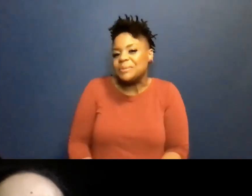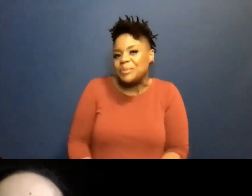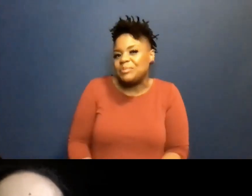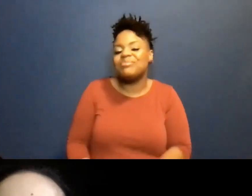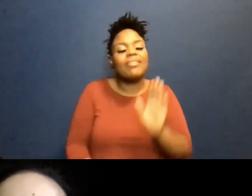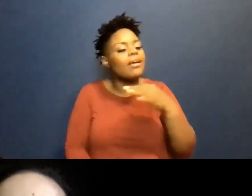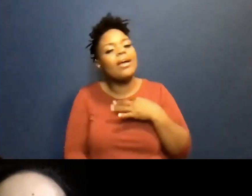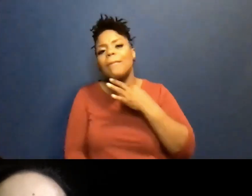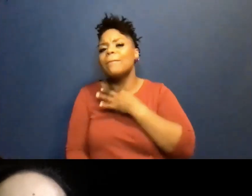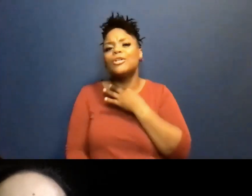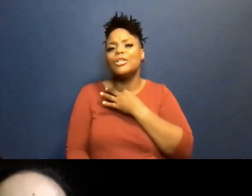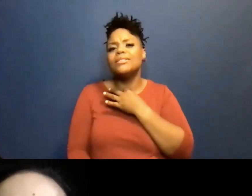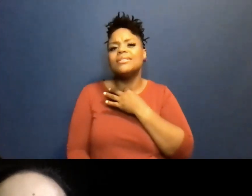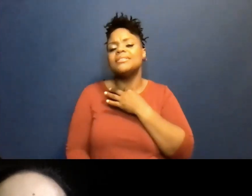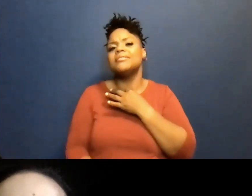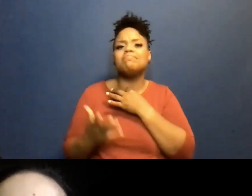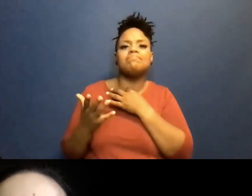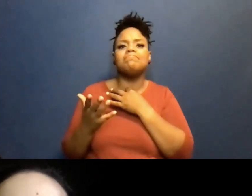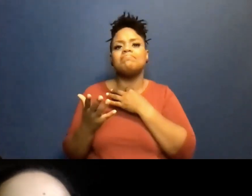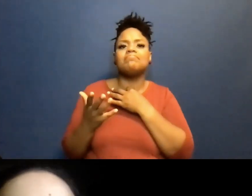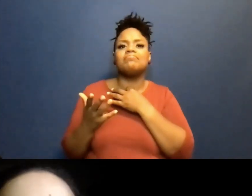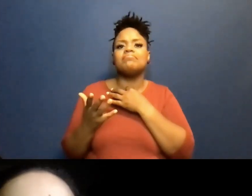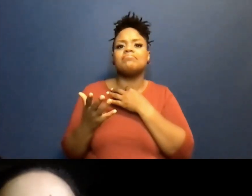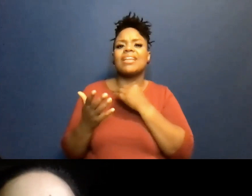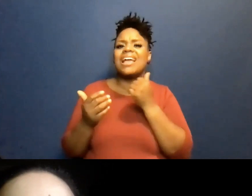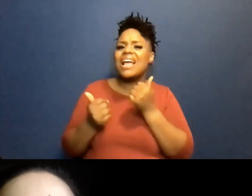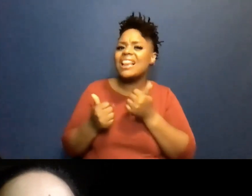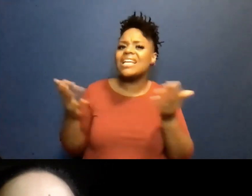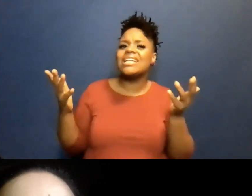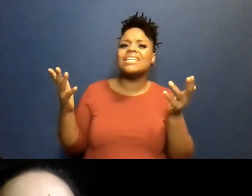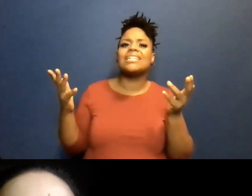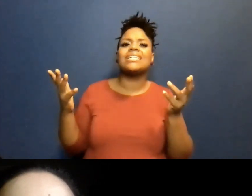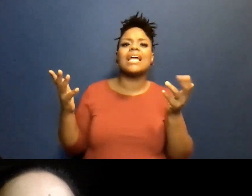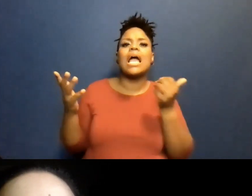of the backstage things or moments that catch your attention